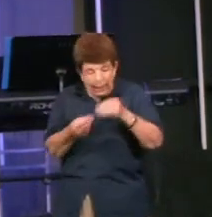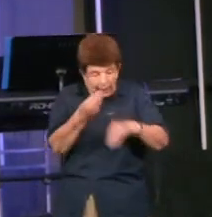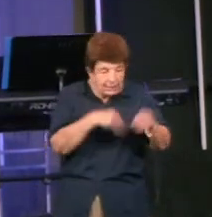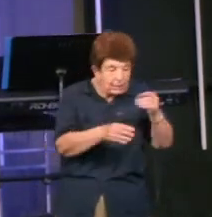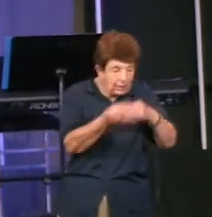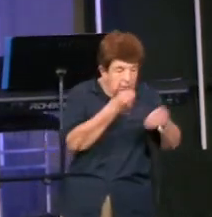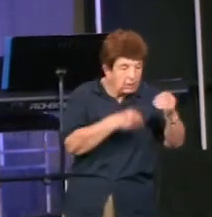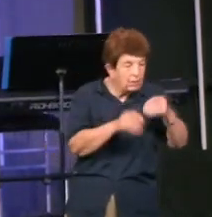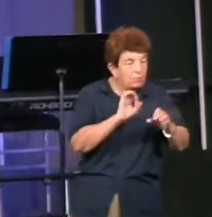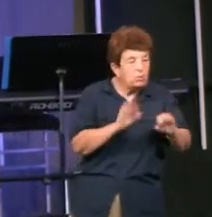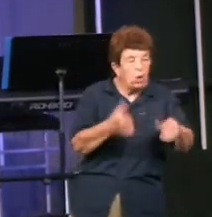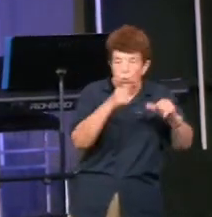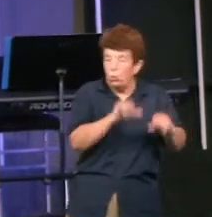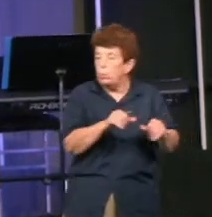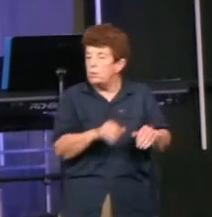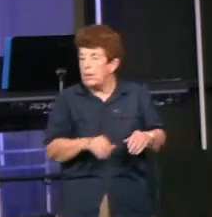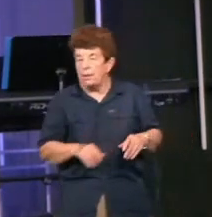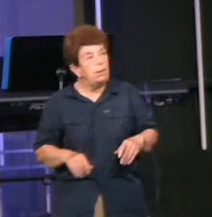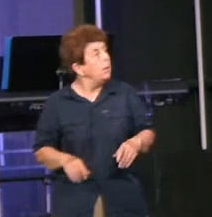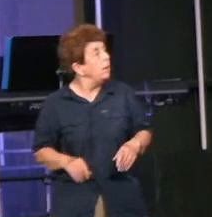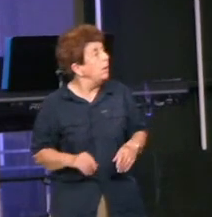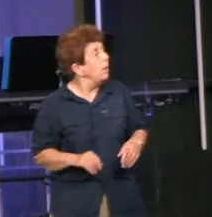eating. But if we don't use it,